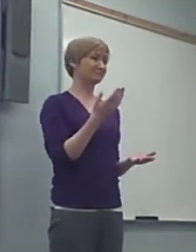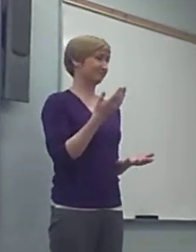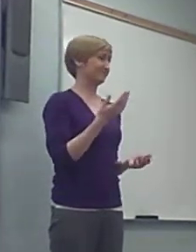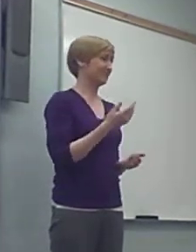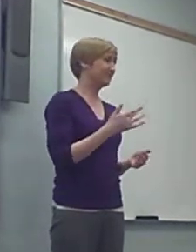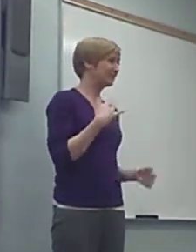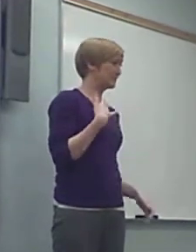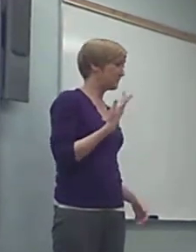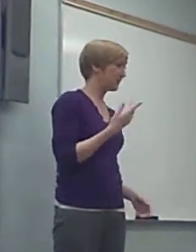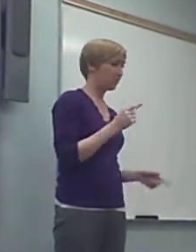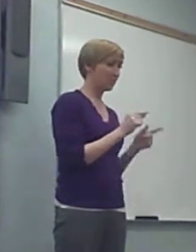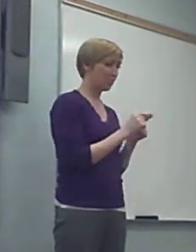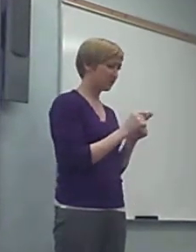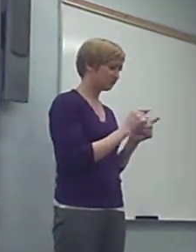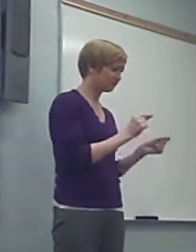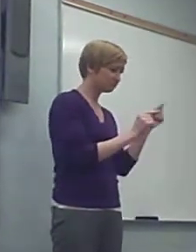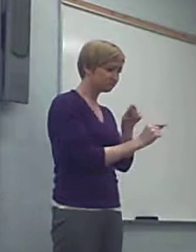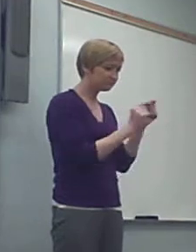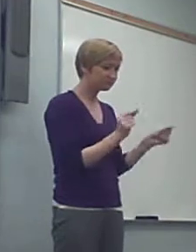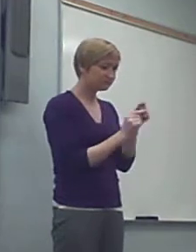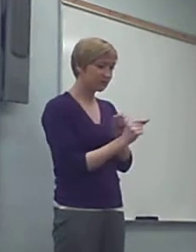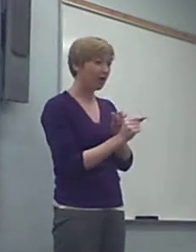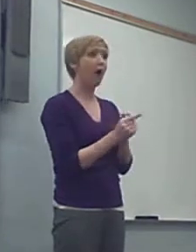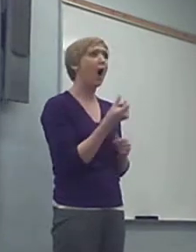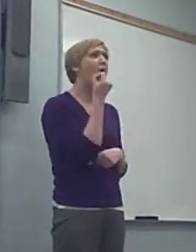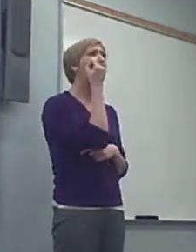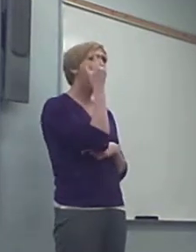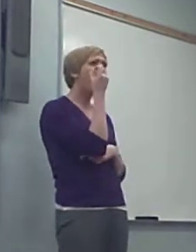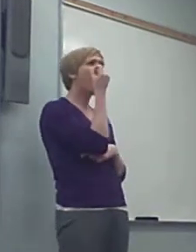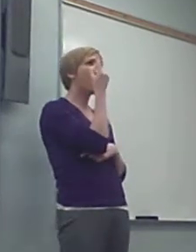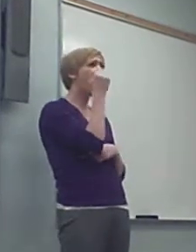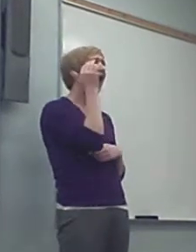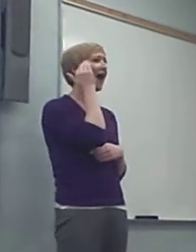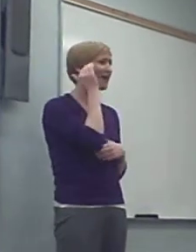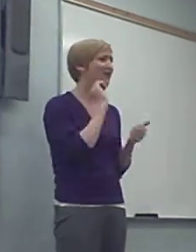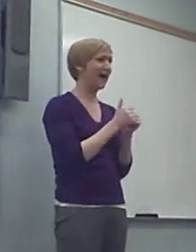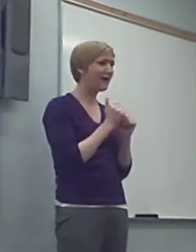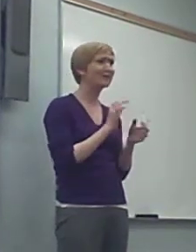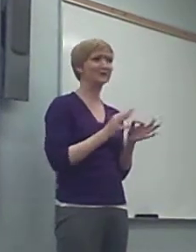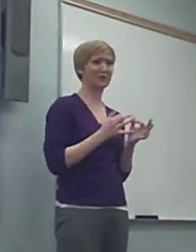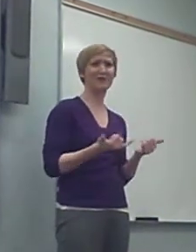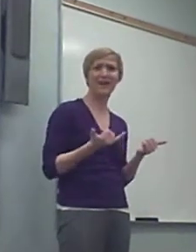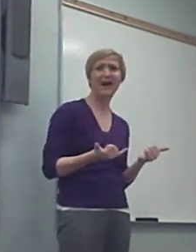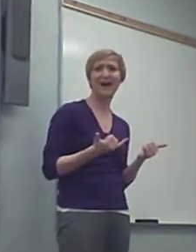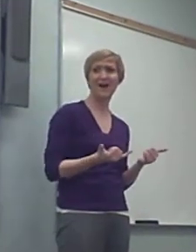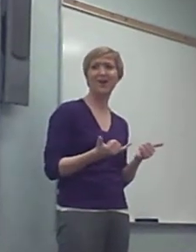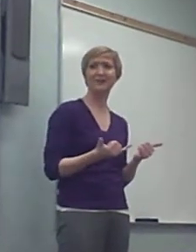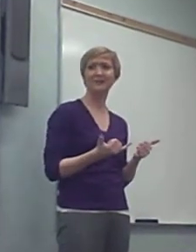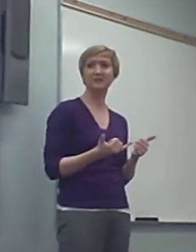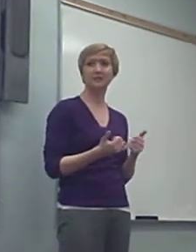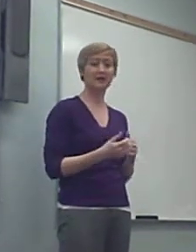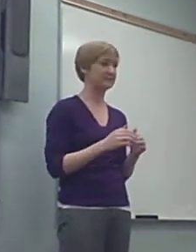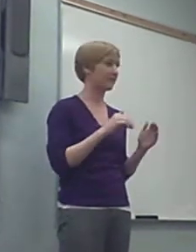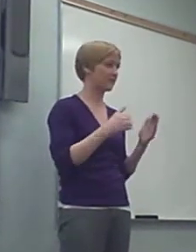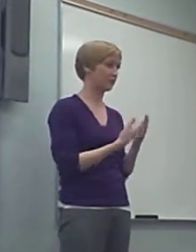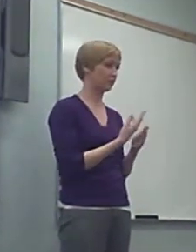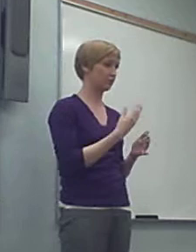me get some ideas on how to interpret something. And so Bible Gateway is a great way. I can look at it in the NIV, the New International Version. I can look at it in